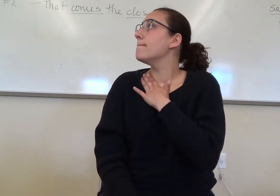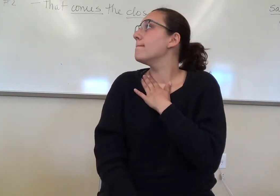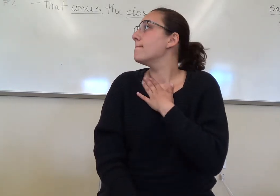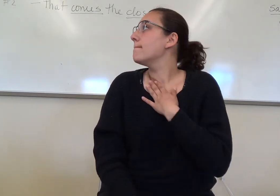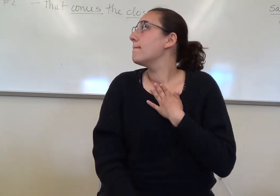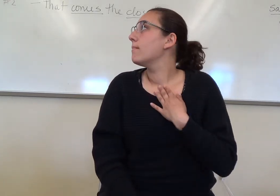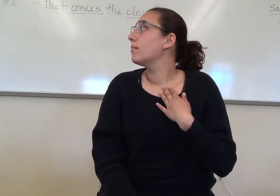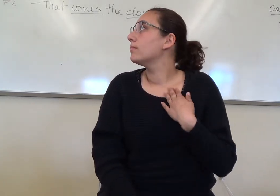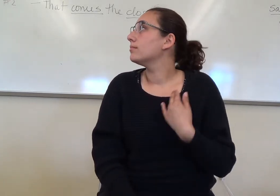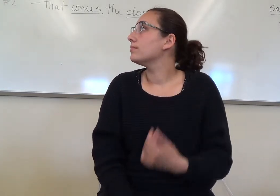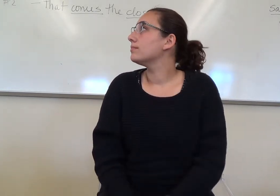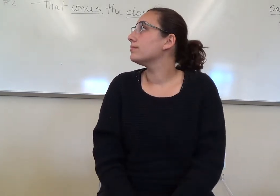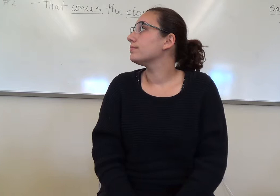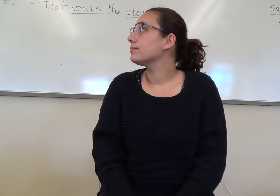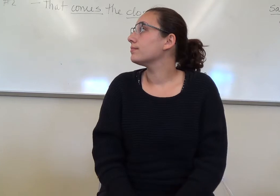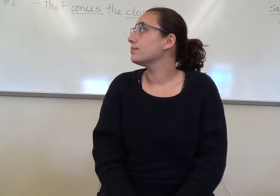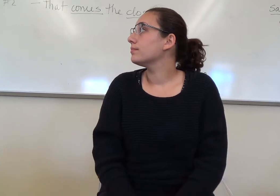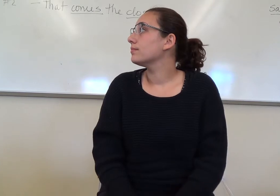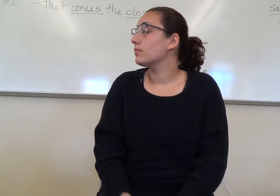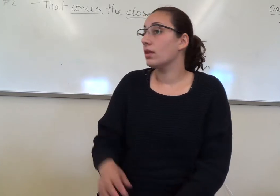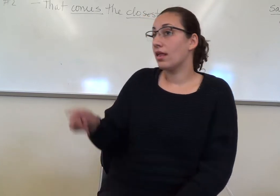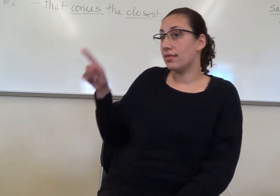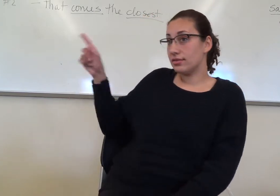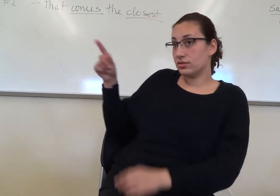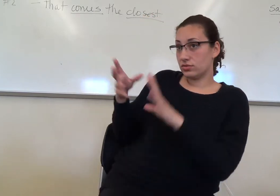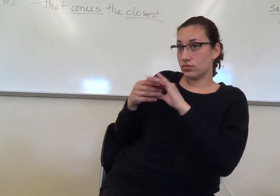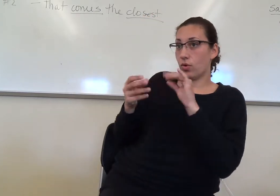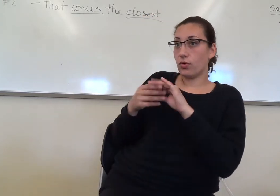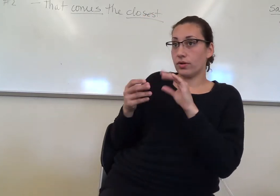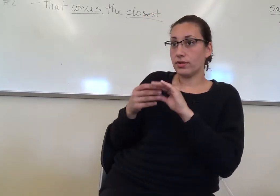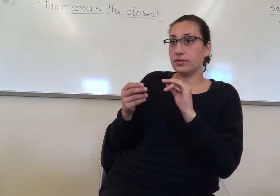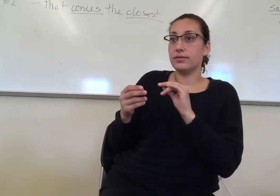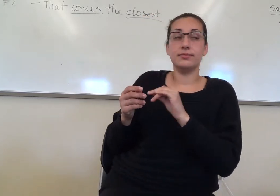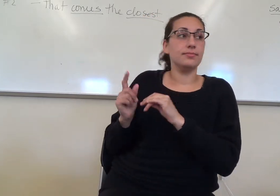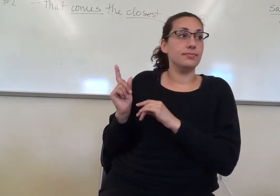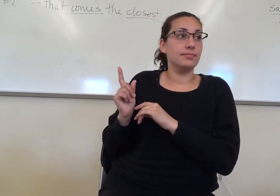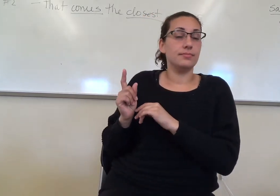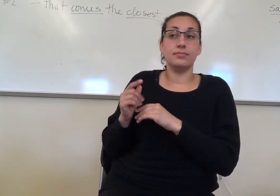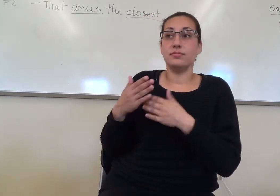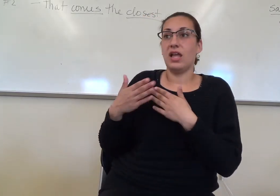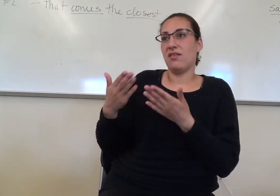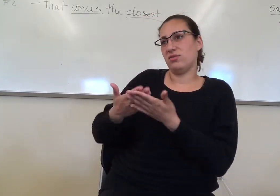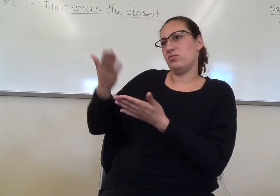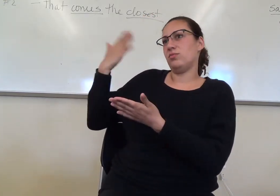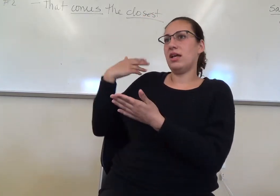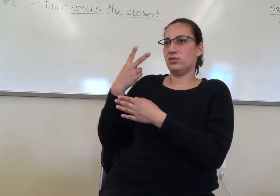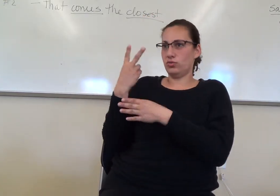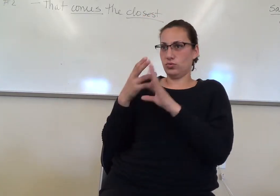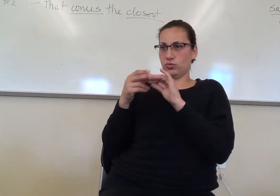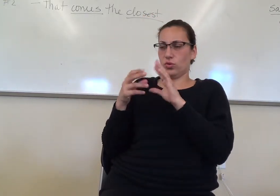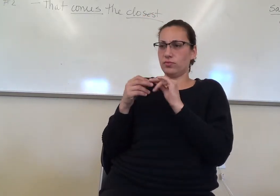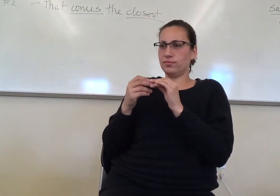Now, this one, after you did those 2, you should have looked at this one and said, oh, this is